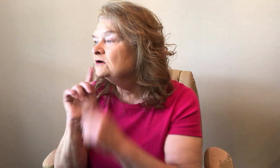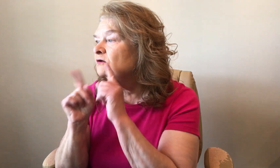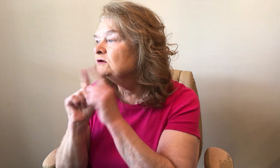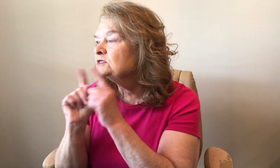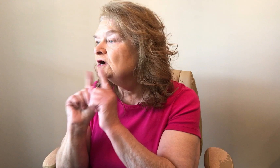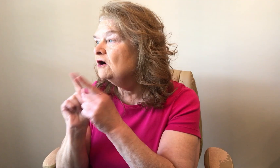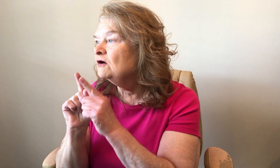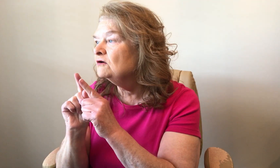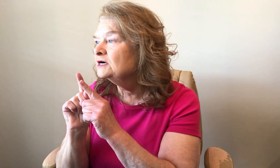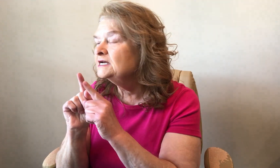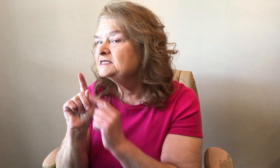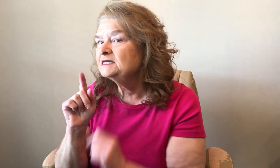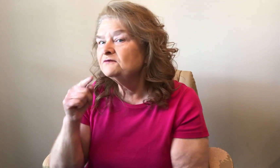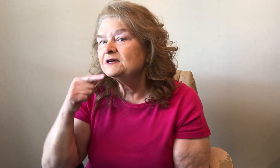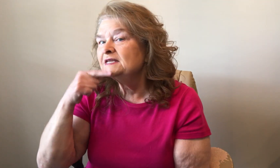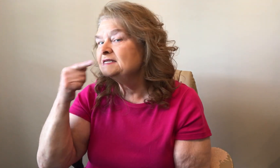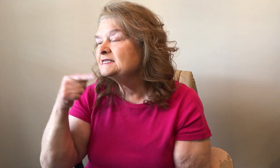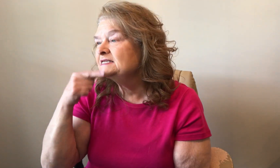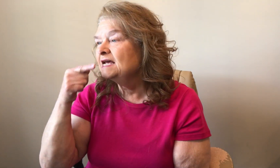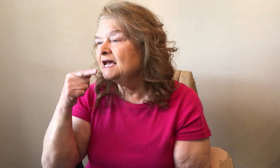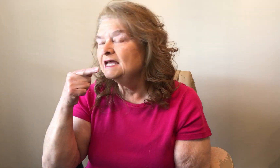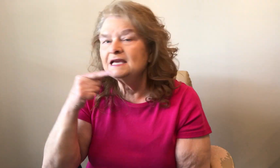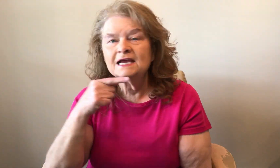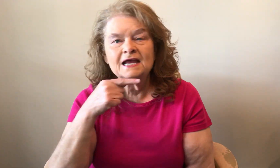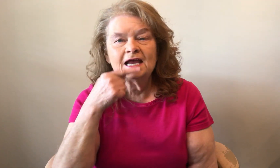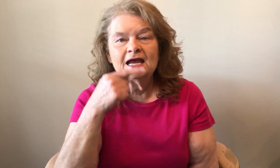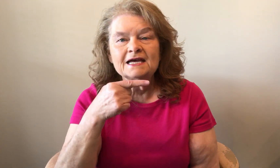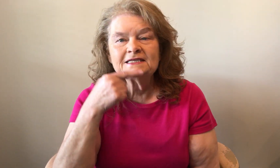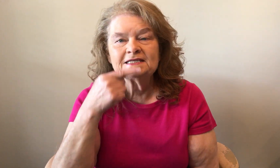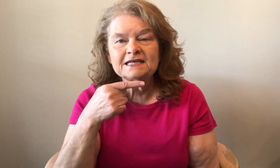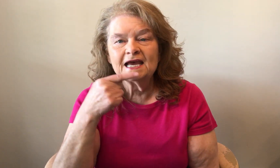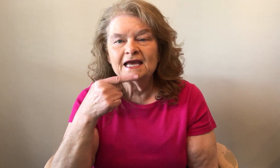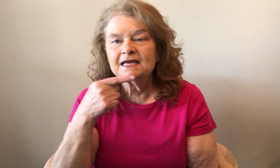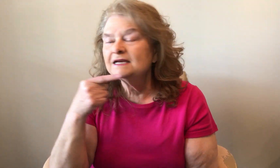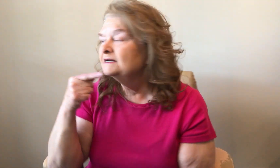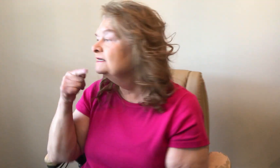or talk is different than say. Say,